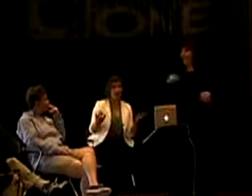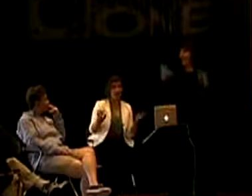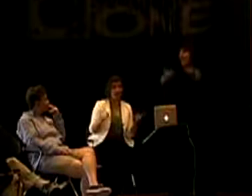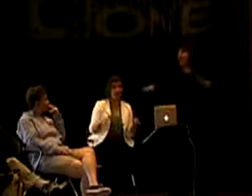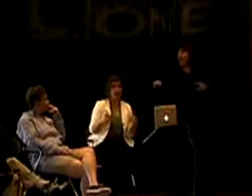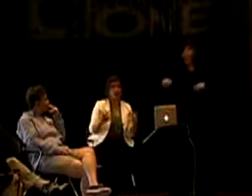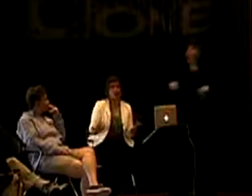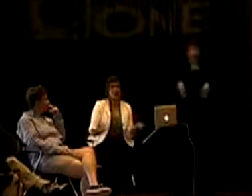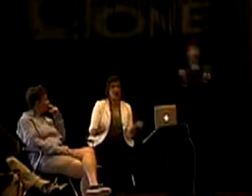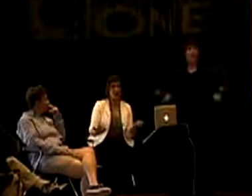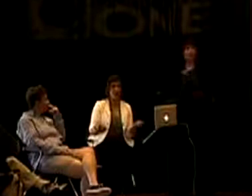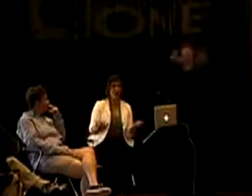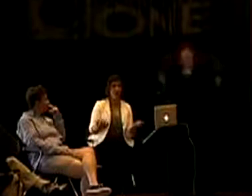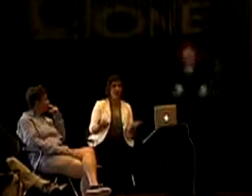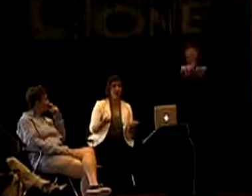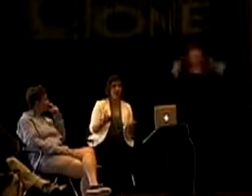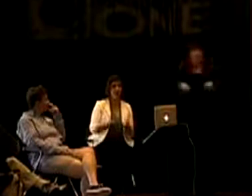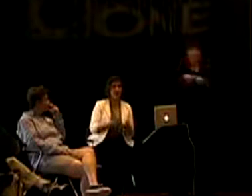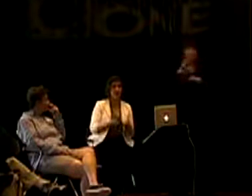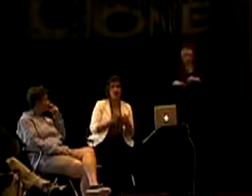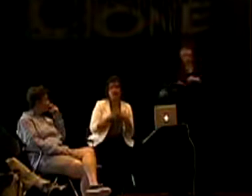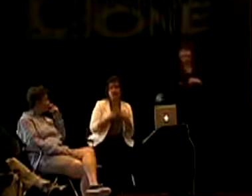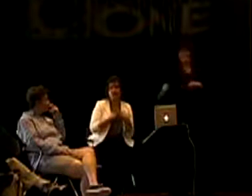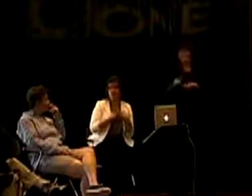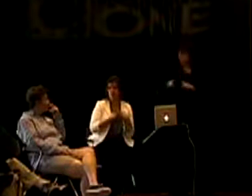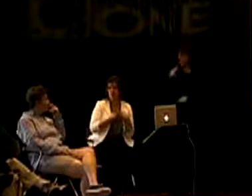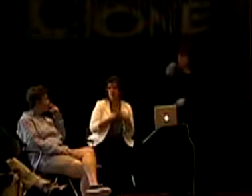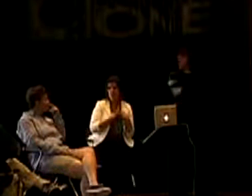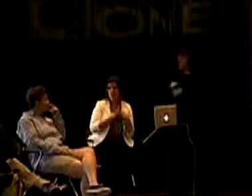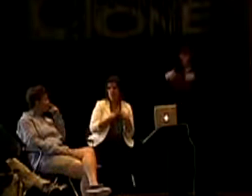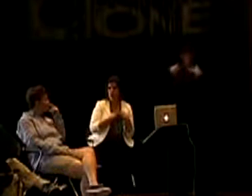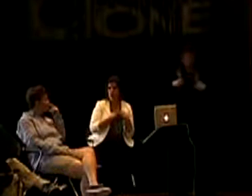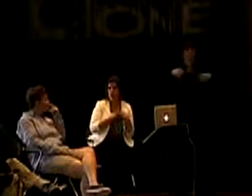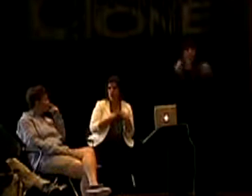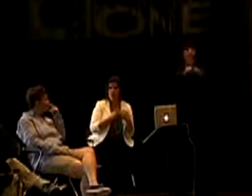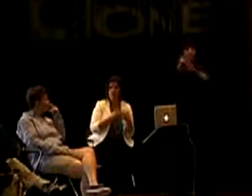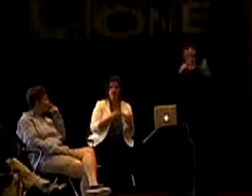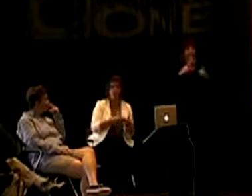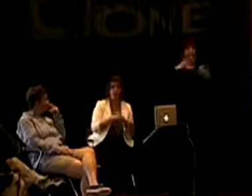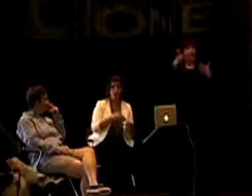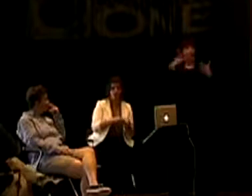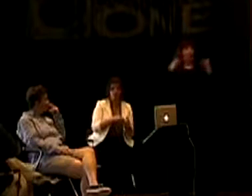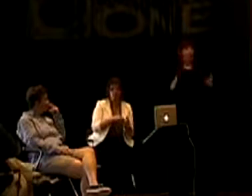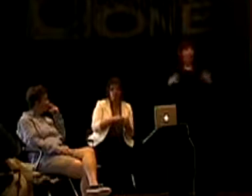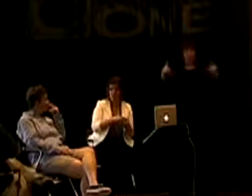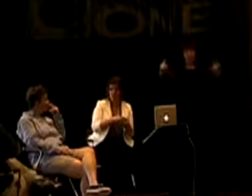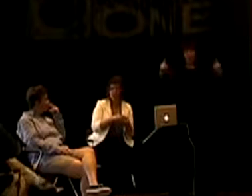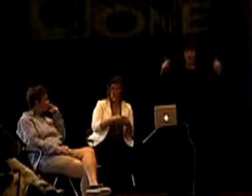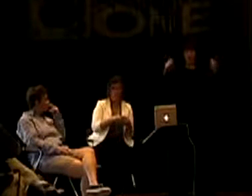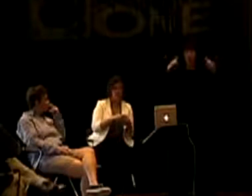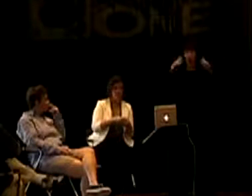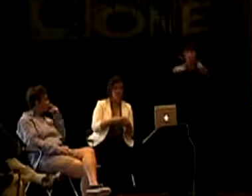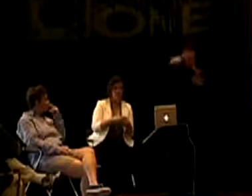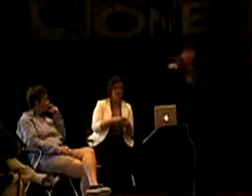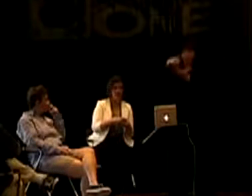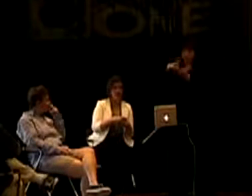hyperbolic here, or trying not to exaggerate, but the complexities for me as a theater artist working on this script have been equal to any